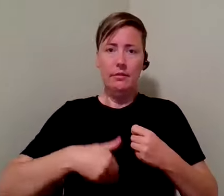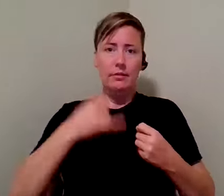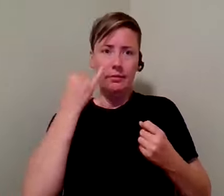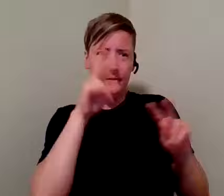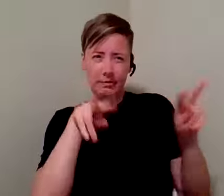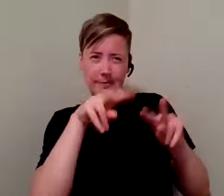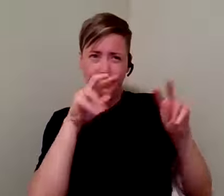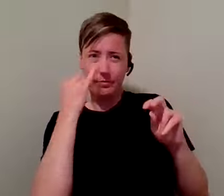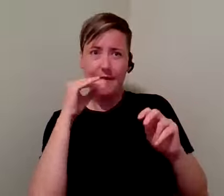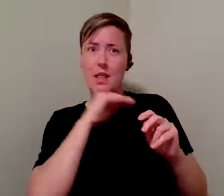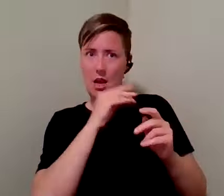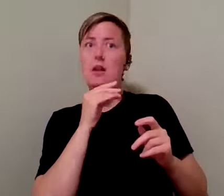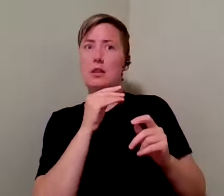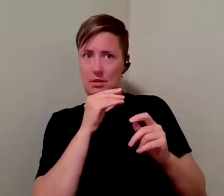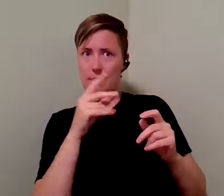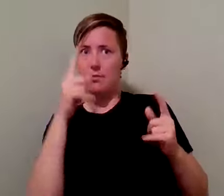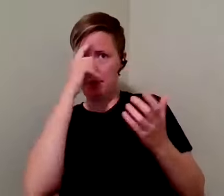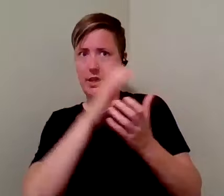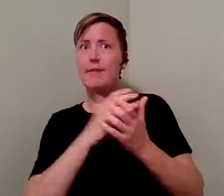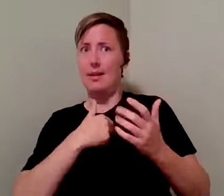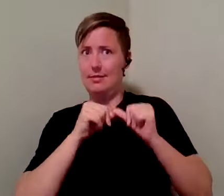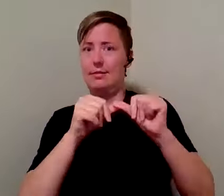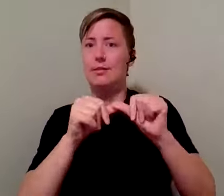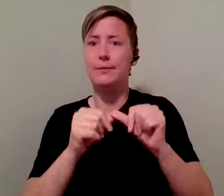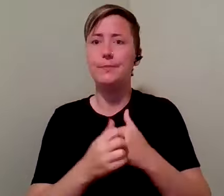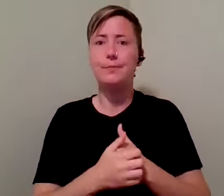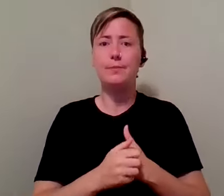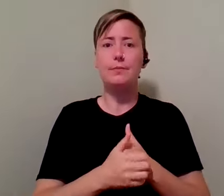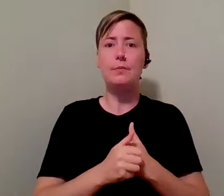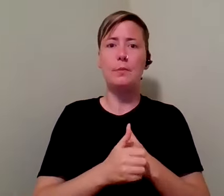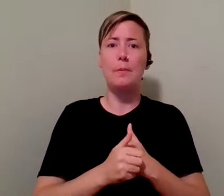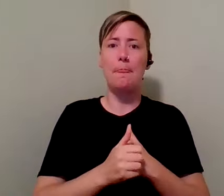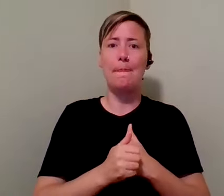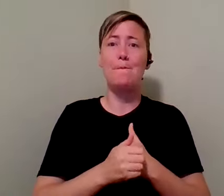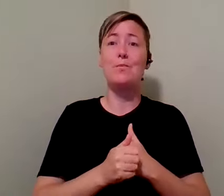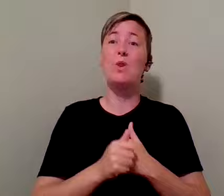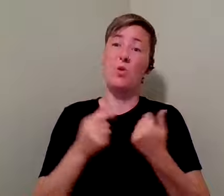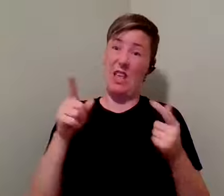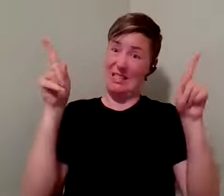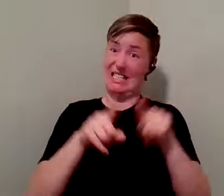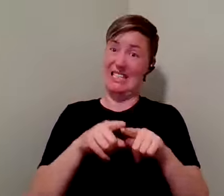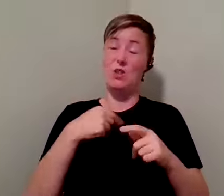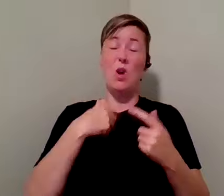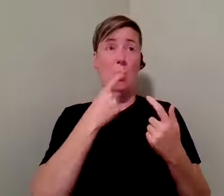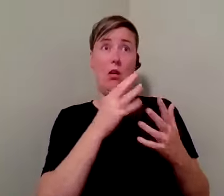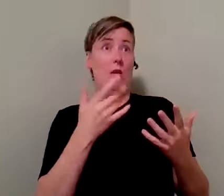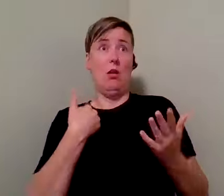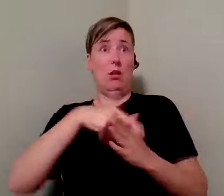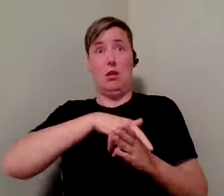So when they said what happened, I said, listen, this is India. I said, there was a cow crossing the road and I swerved to avoid the cow. It wasn't